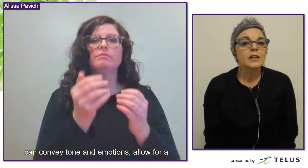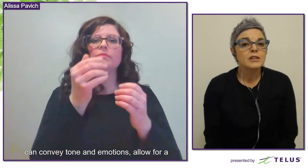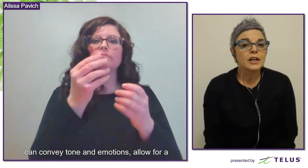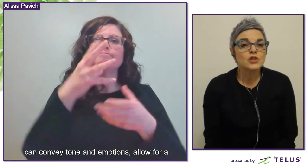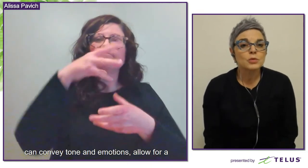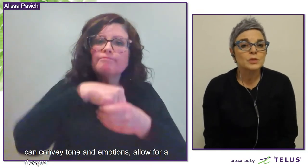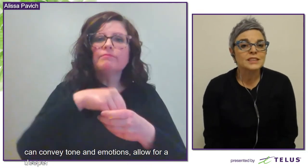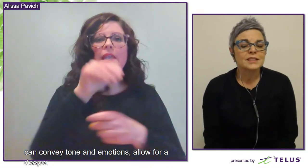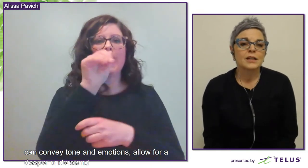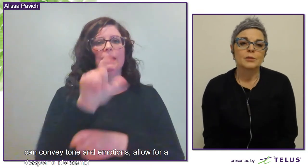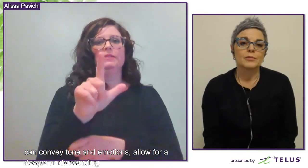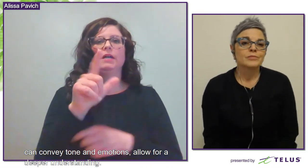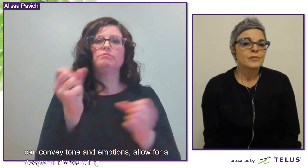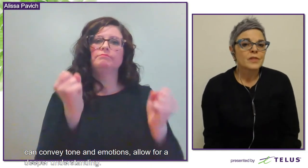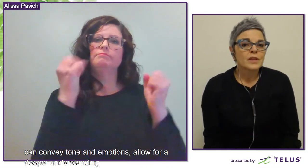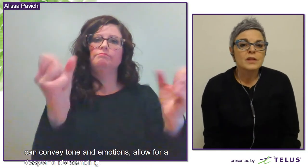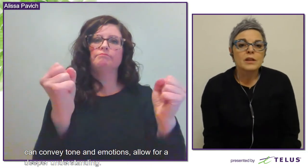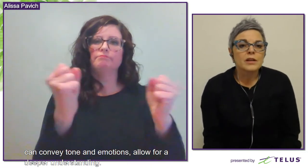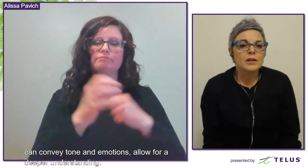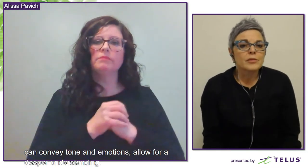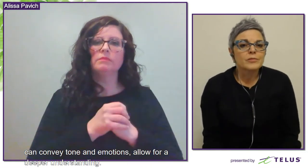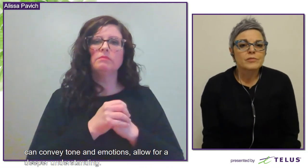pandemic, Nigel was